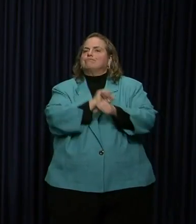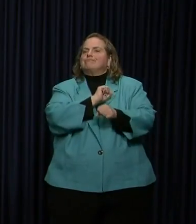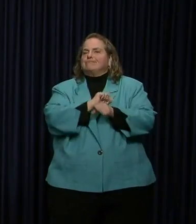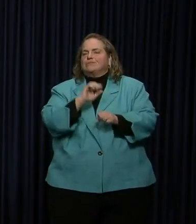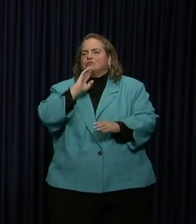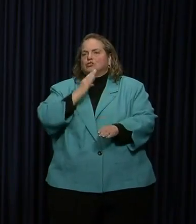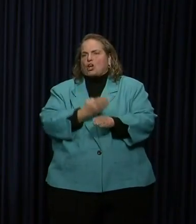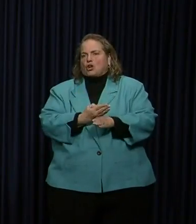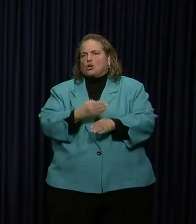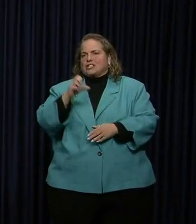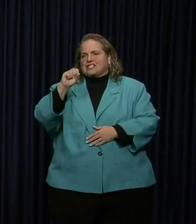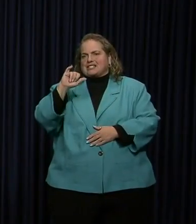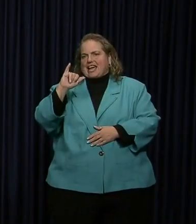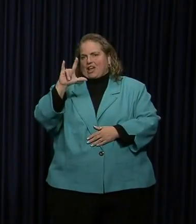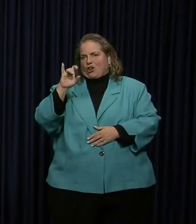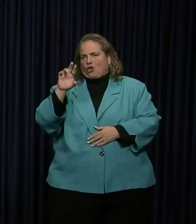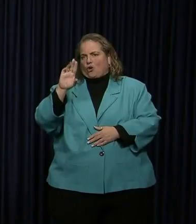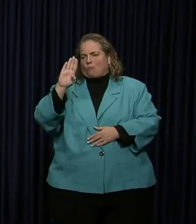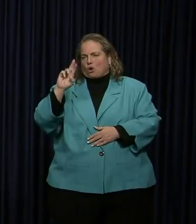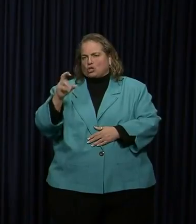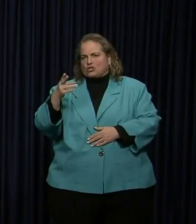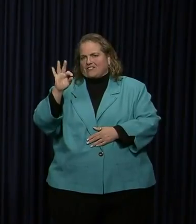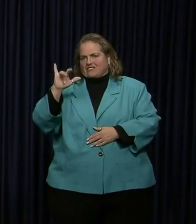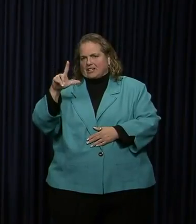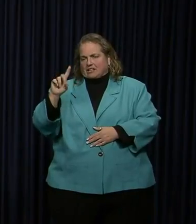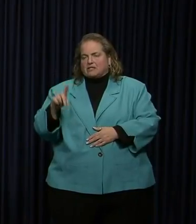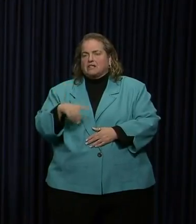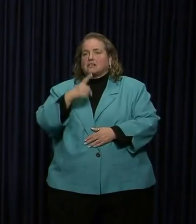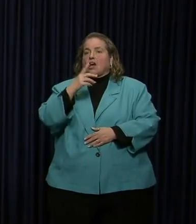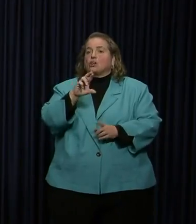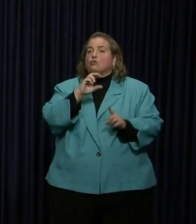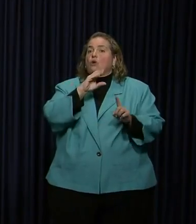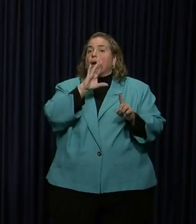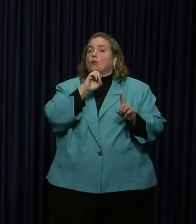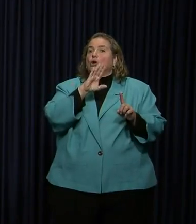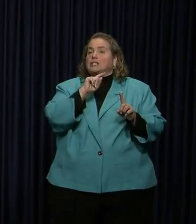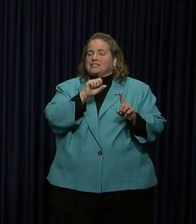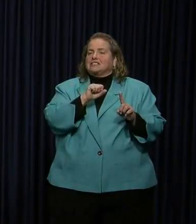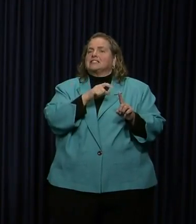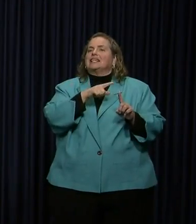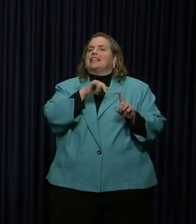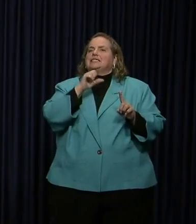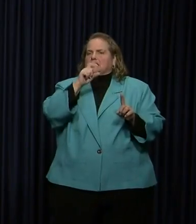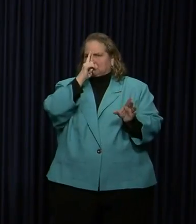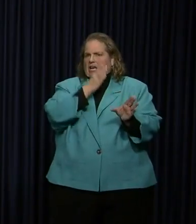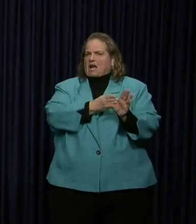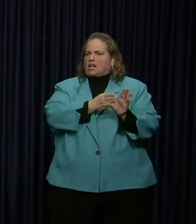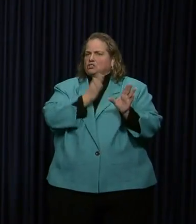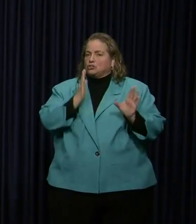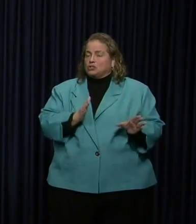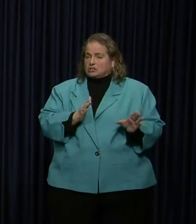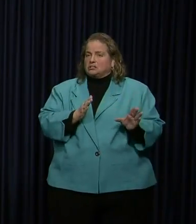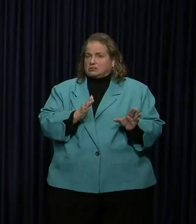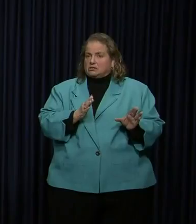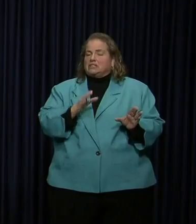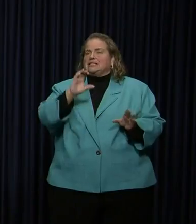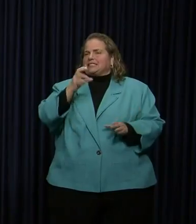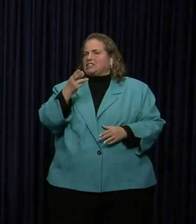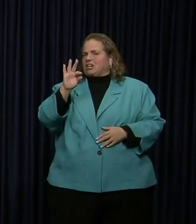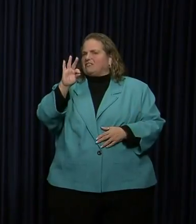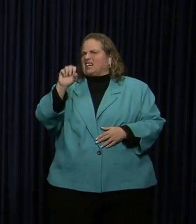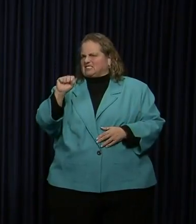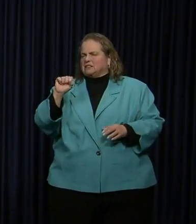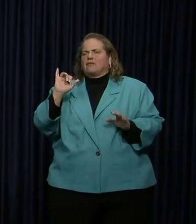Birchfield. Dr. Robbins is a psychologist at CHFS. That's just a part of state government that looks out after